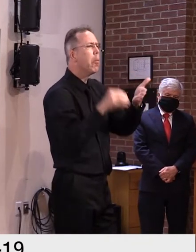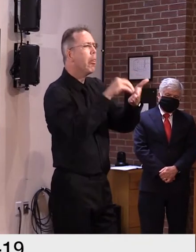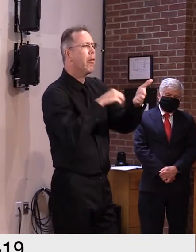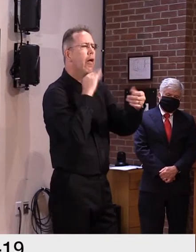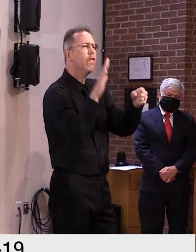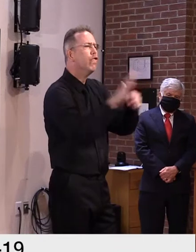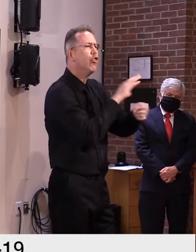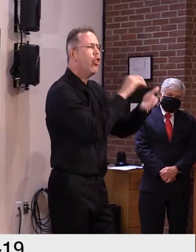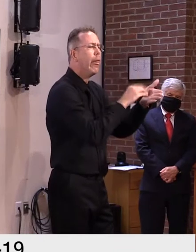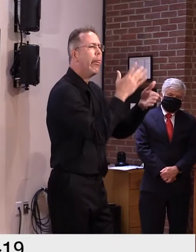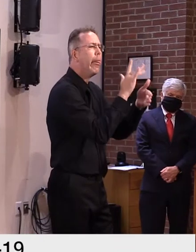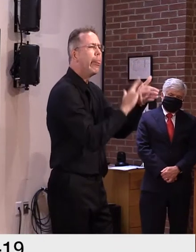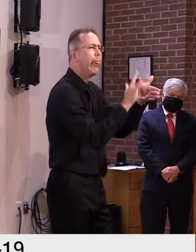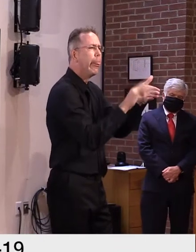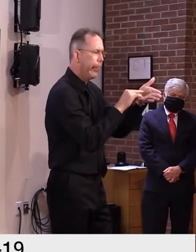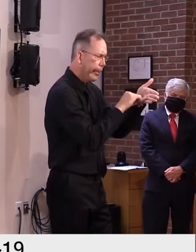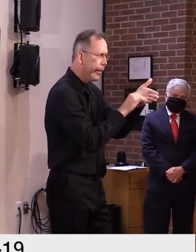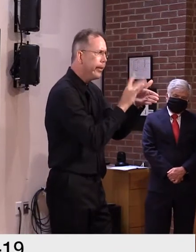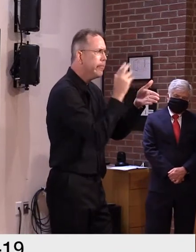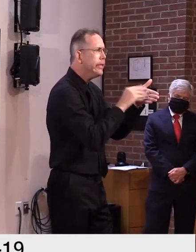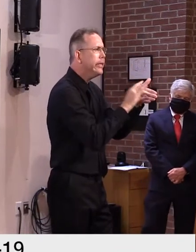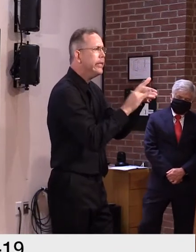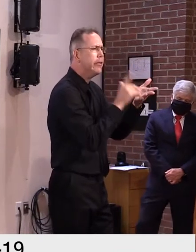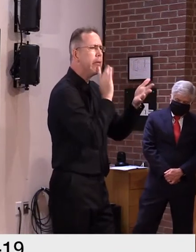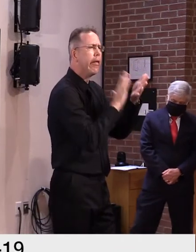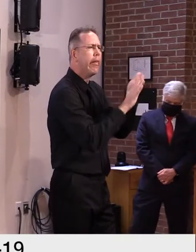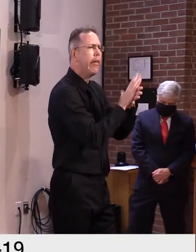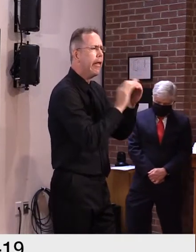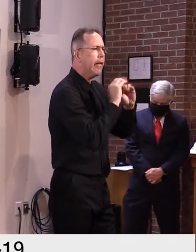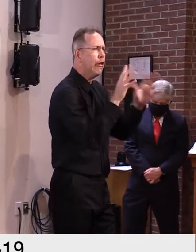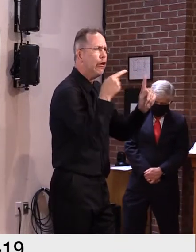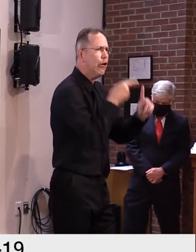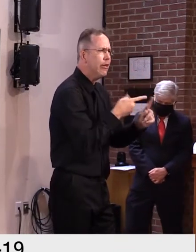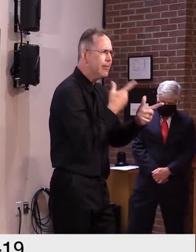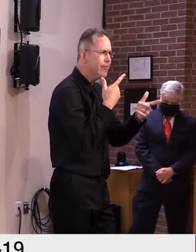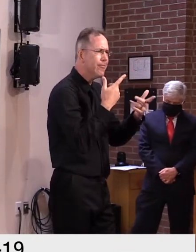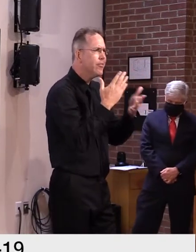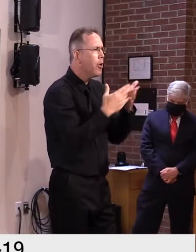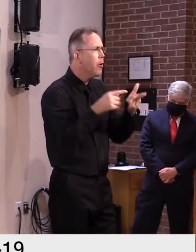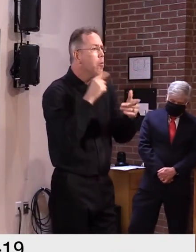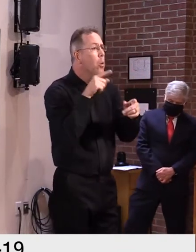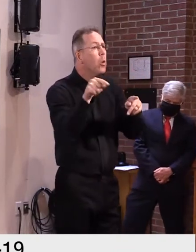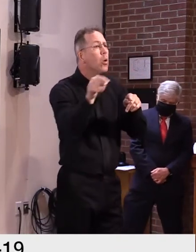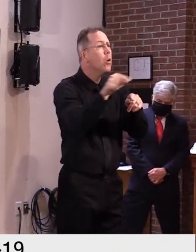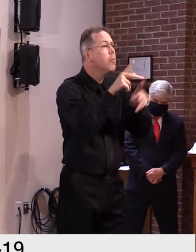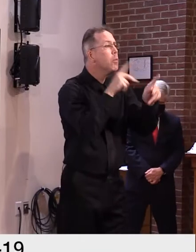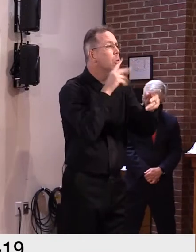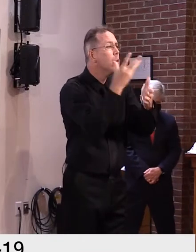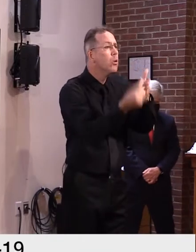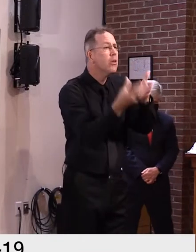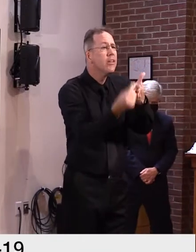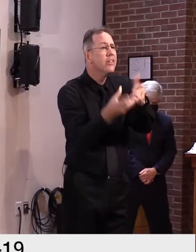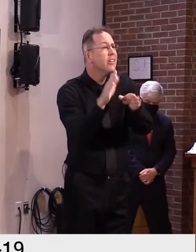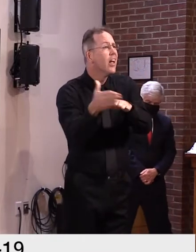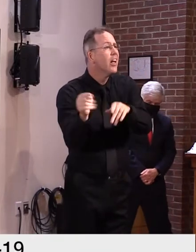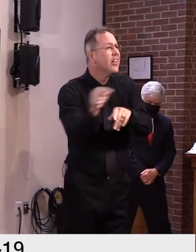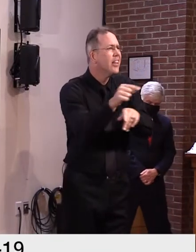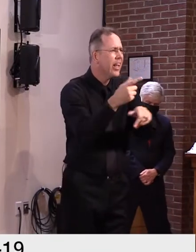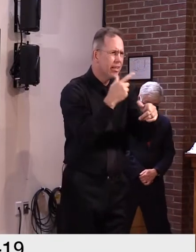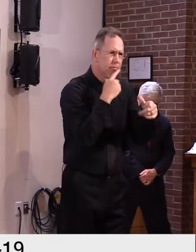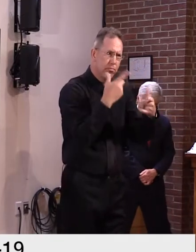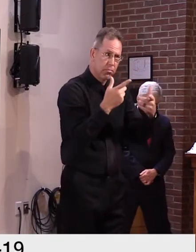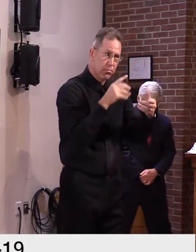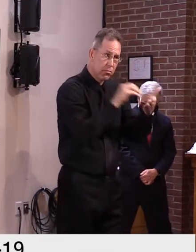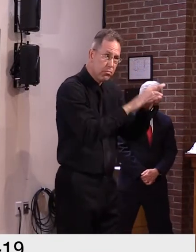1st. If we've got an error rate of